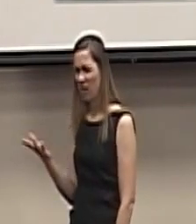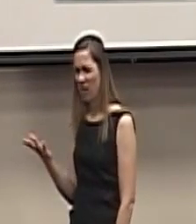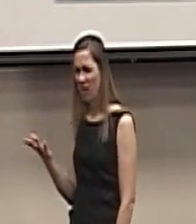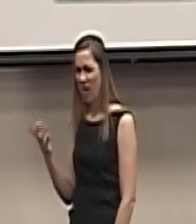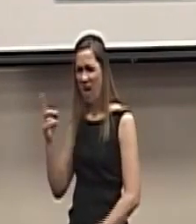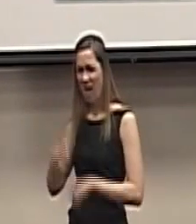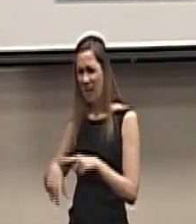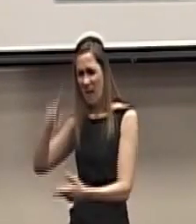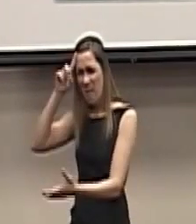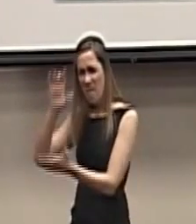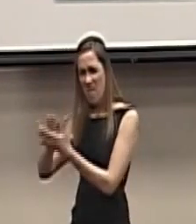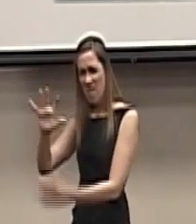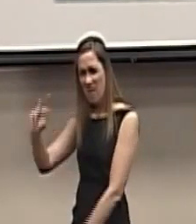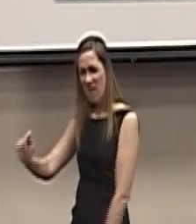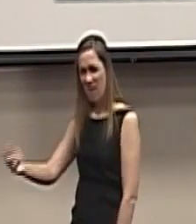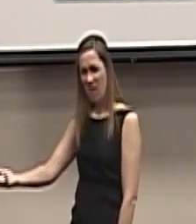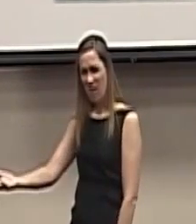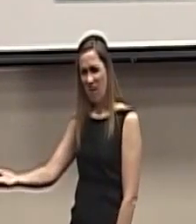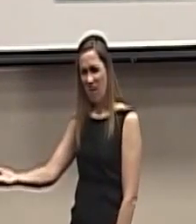believe